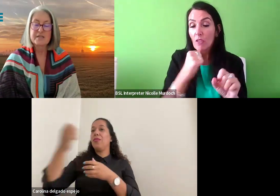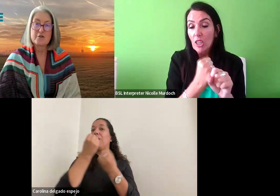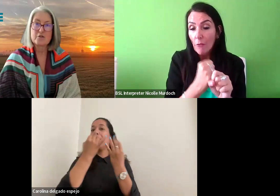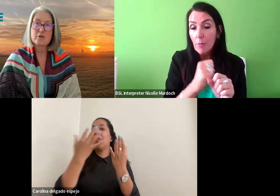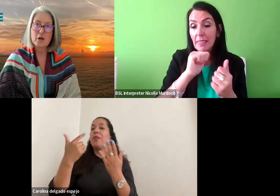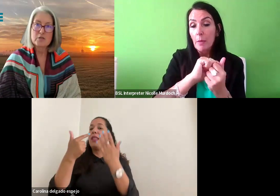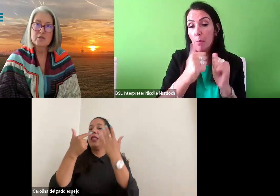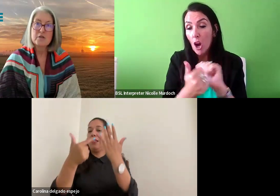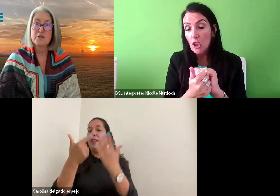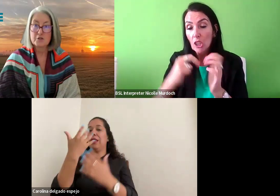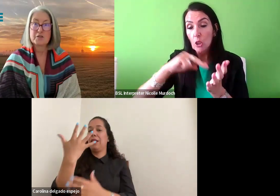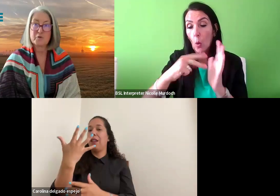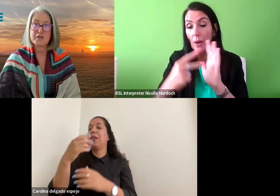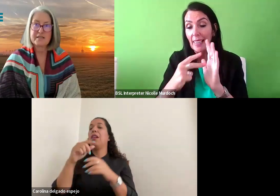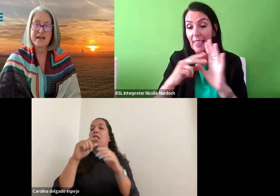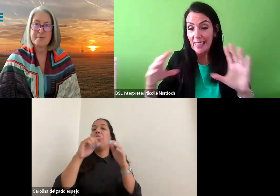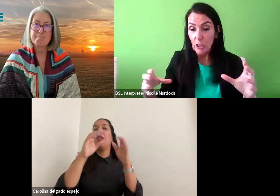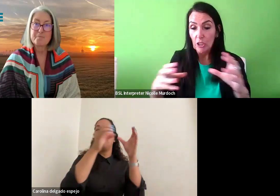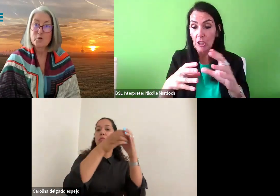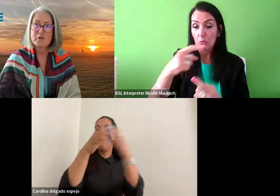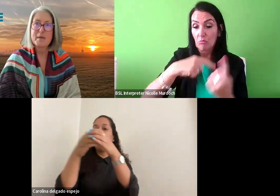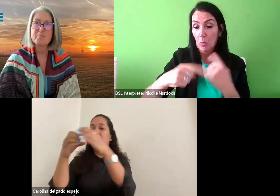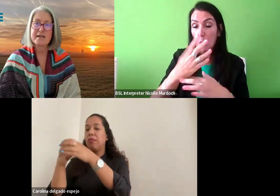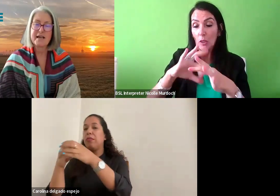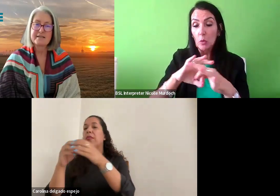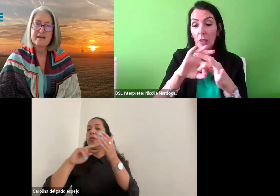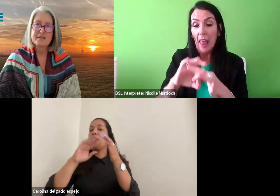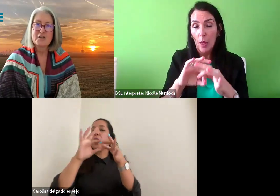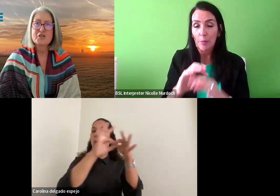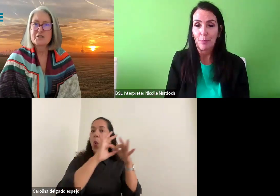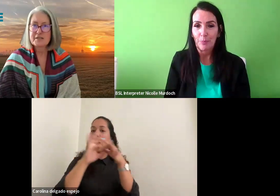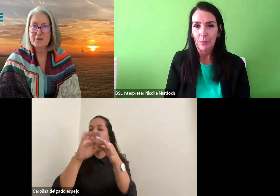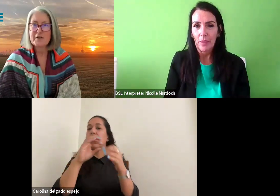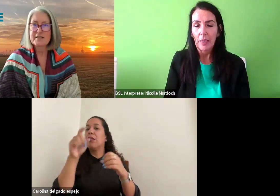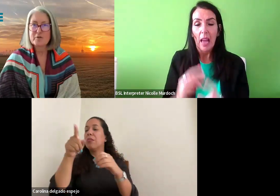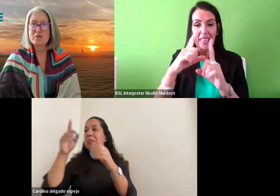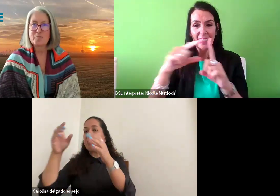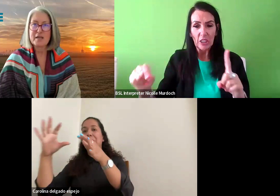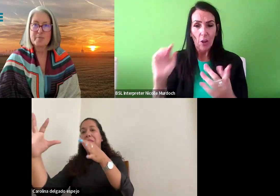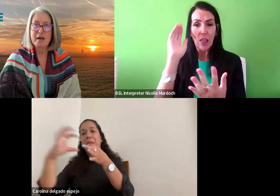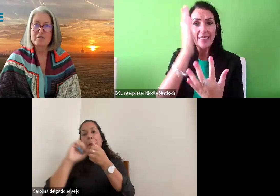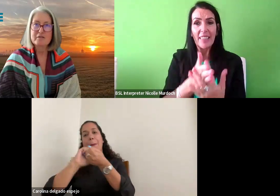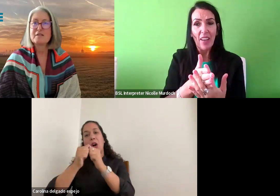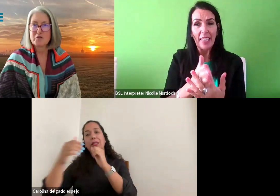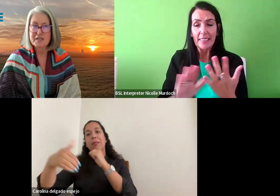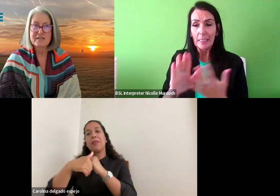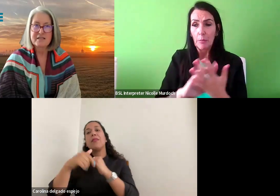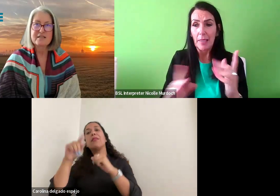as an organization to close the new digital divide. What do we mean by that? The digital divide used to be